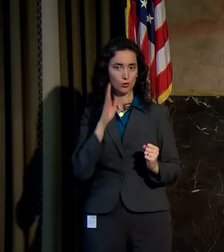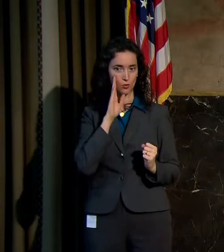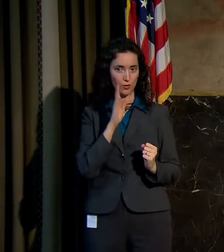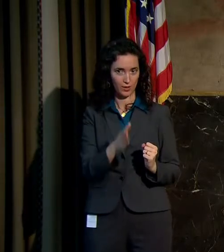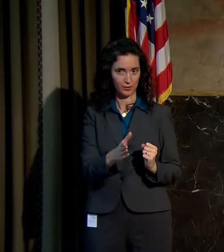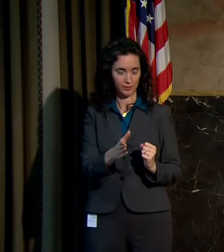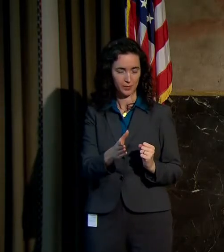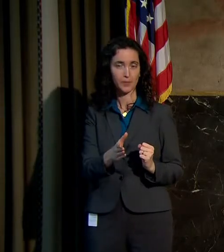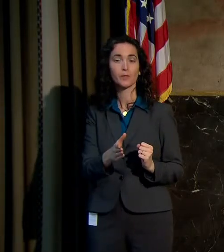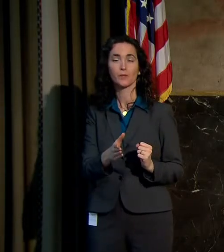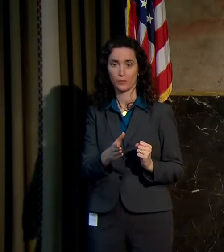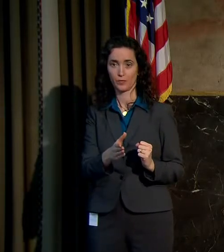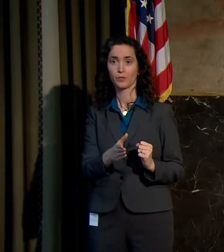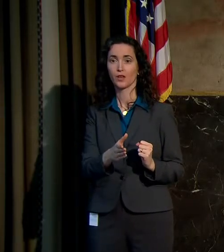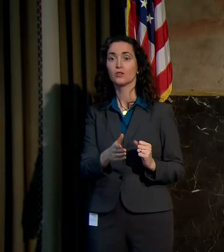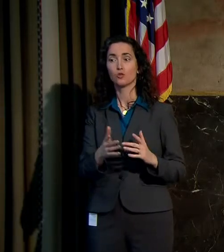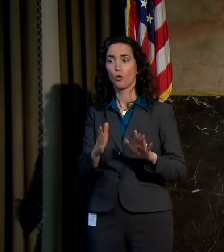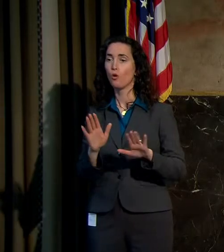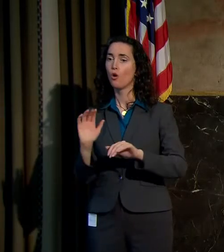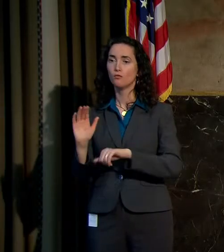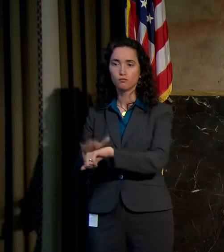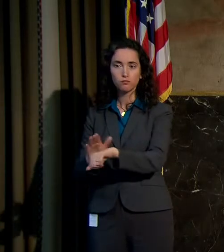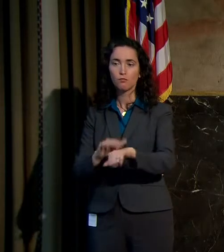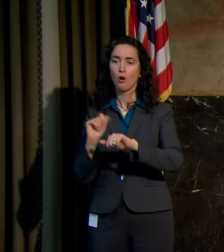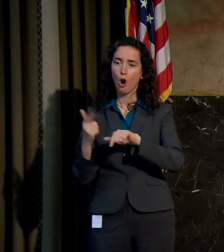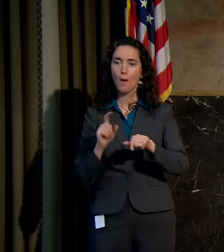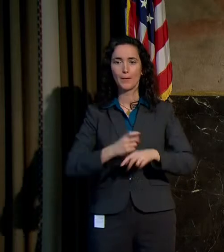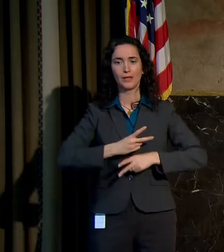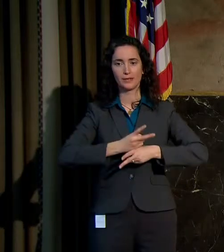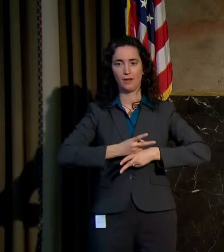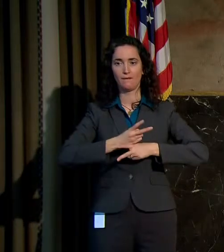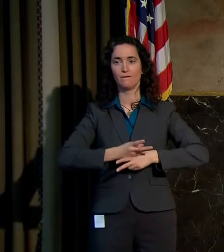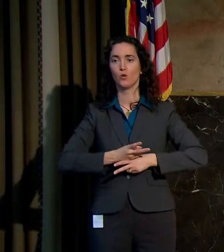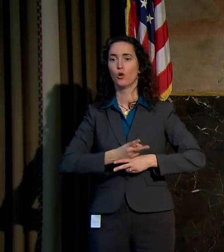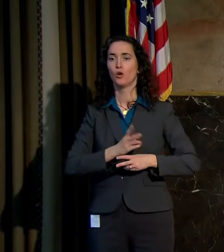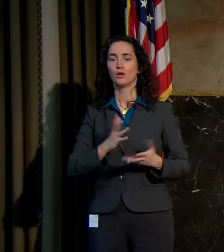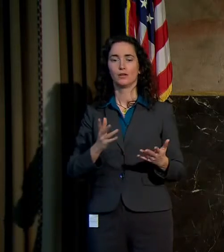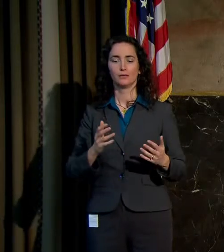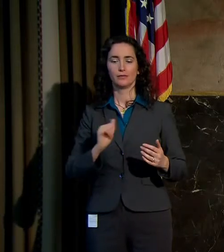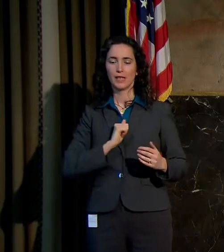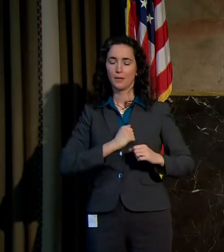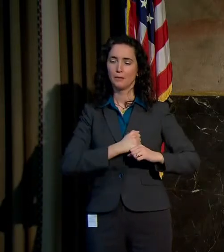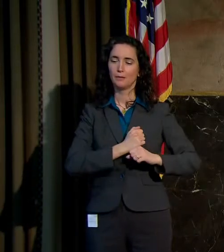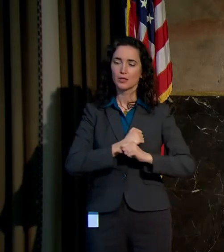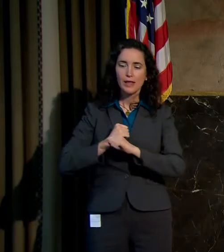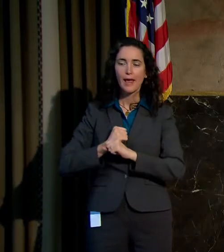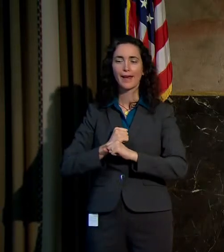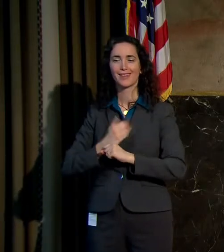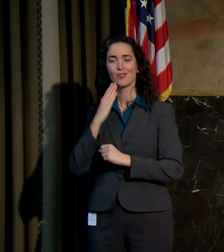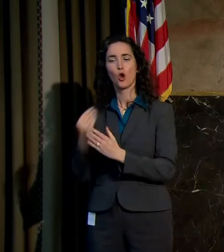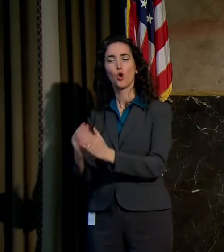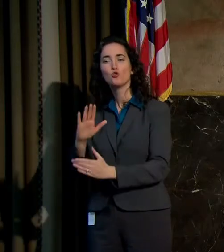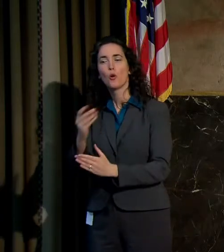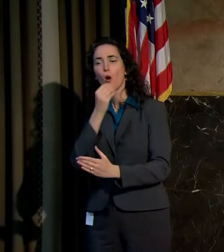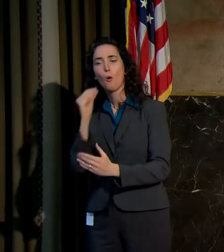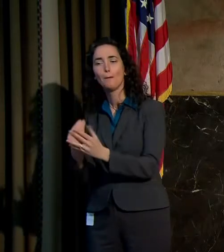there's work for everyone to do in terms of protecting people and plants and pipes and